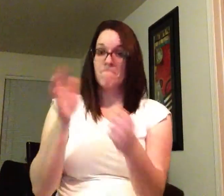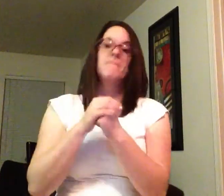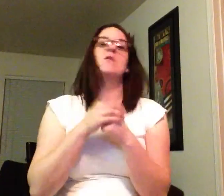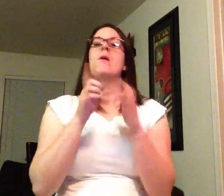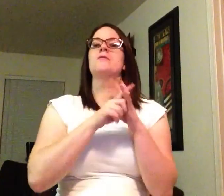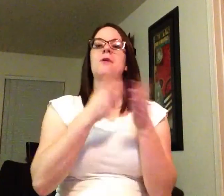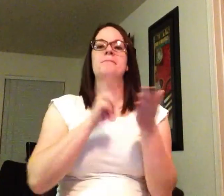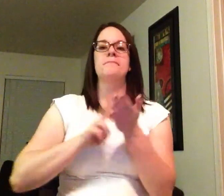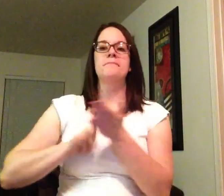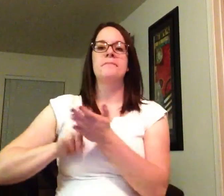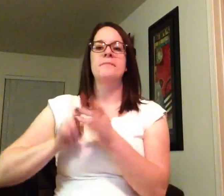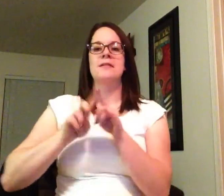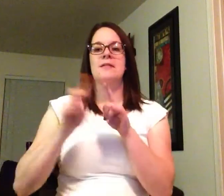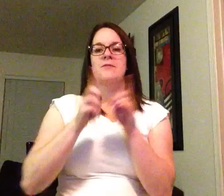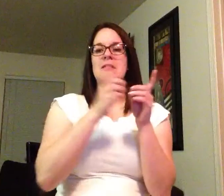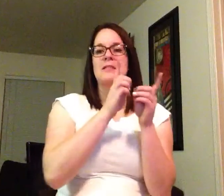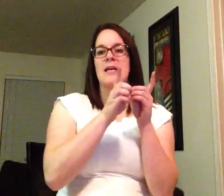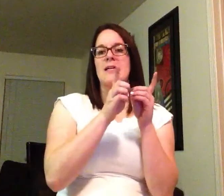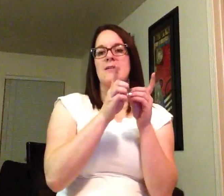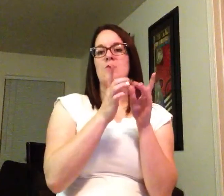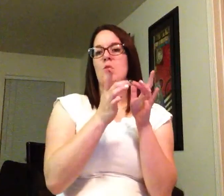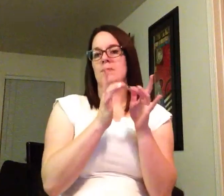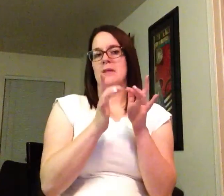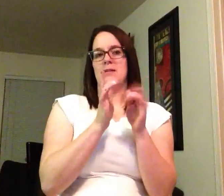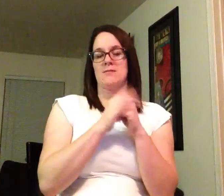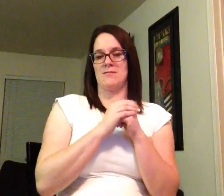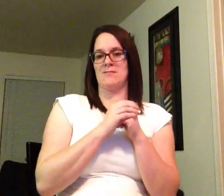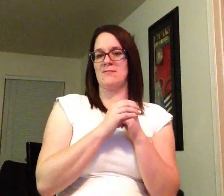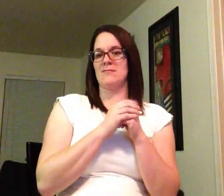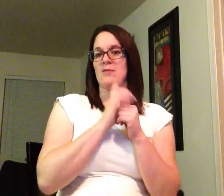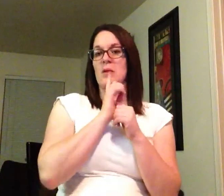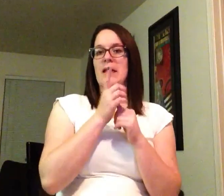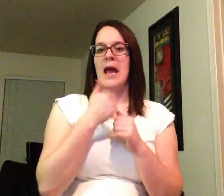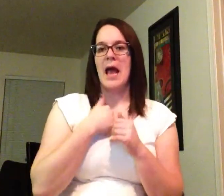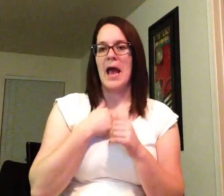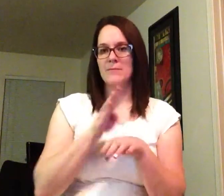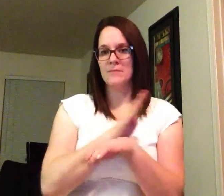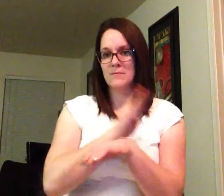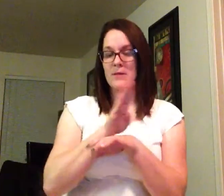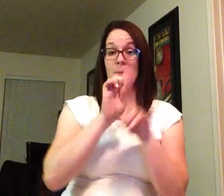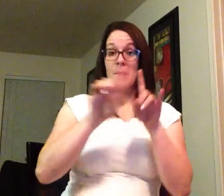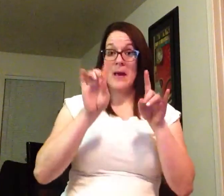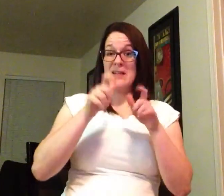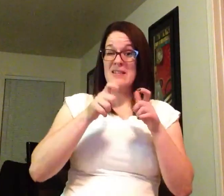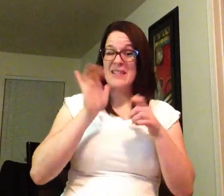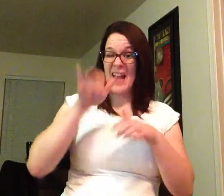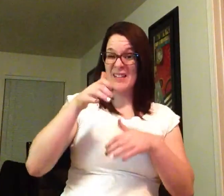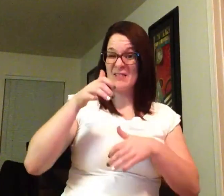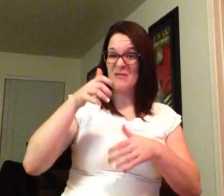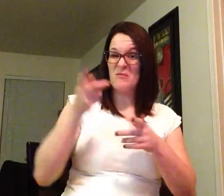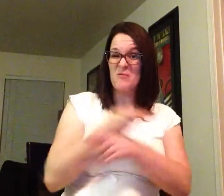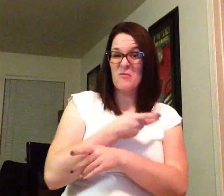was really, really busy. But that actually wasn't the biggest problem. The biggest problem is that I hate filling out questionnaires of any